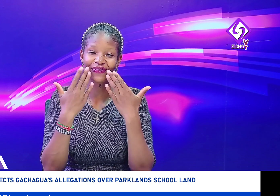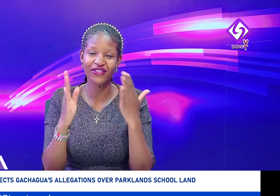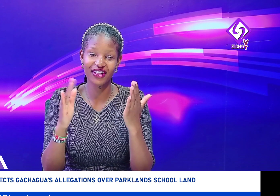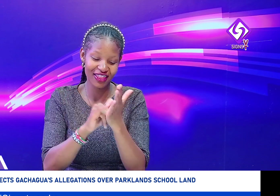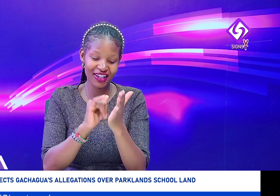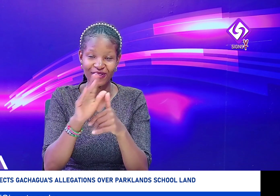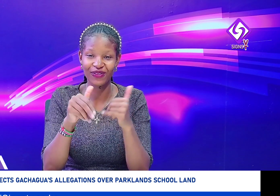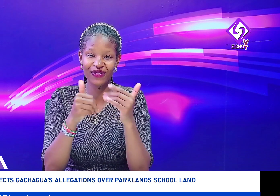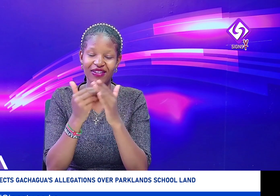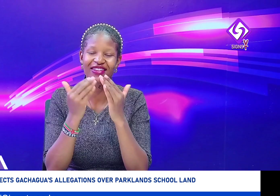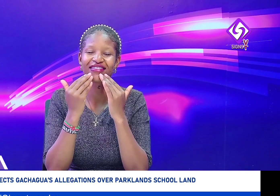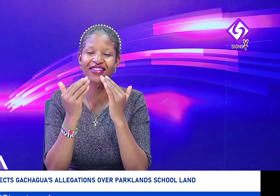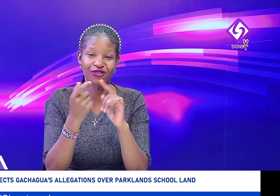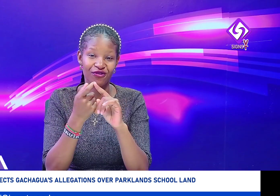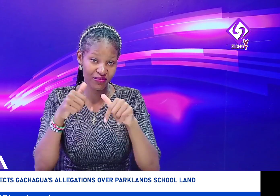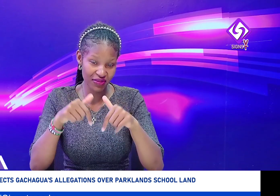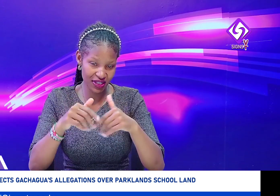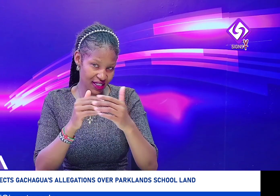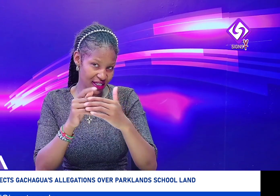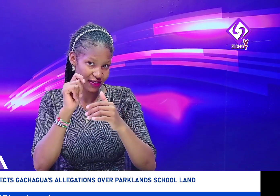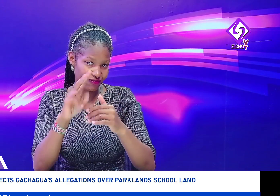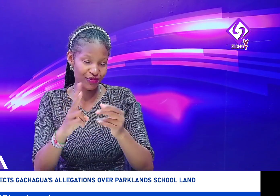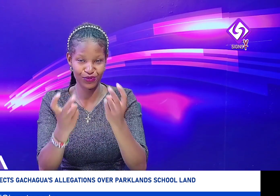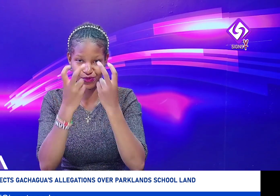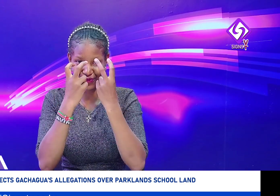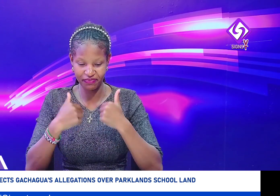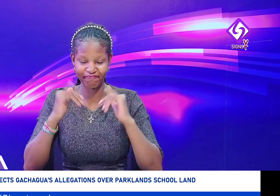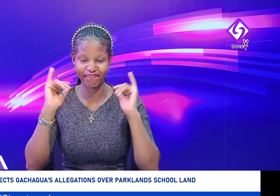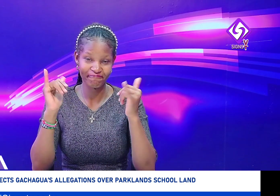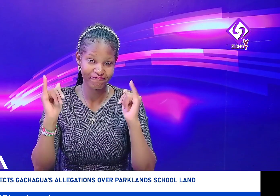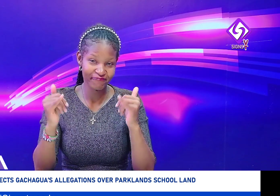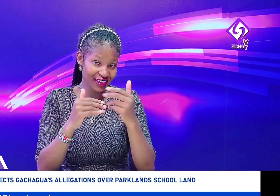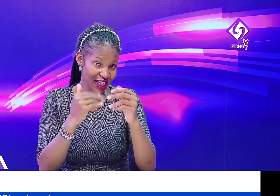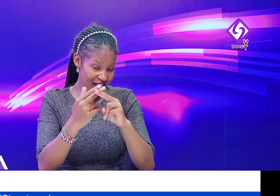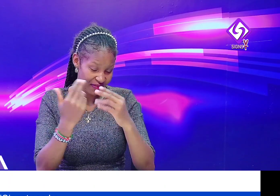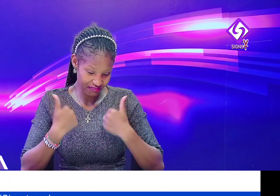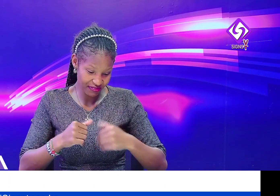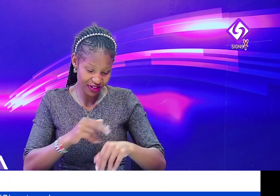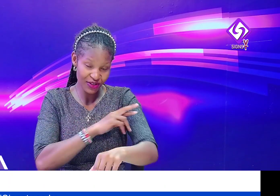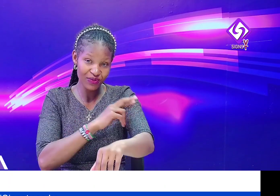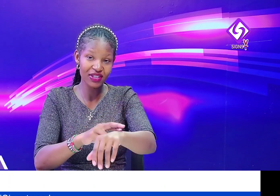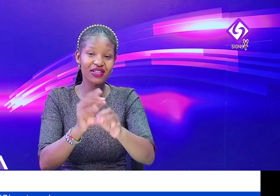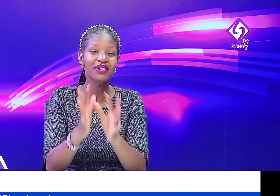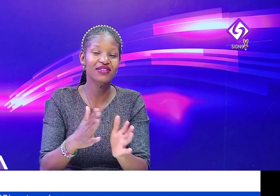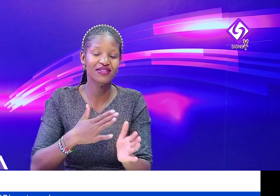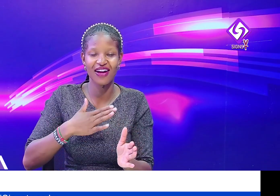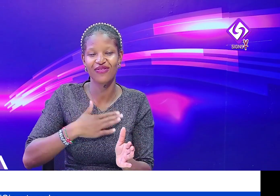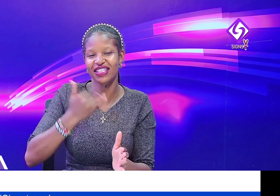That's all we had for you, our viewers, for the Prime News. Thank you for staying with us. You've been with me,